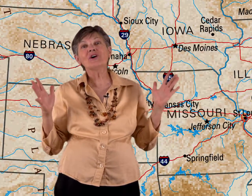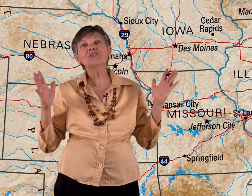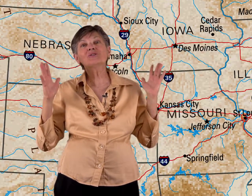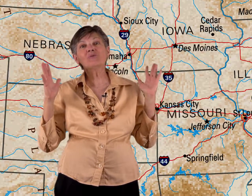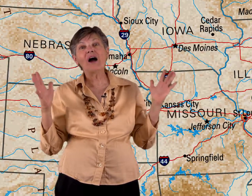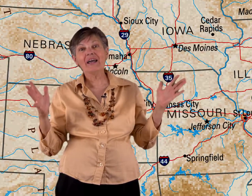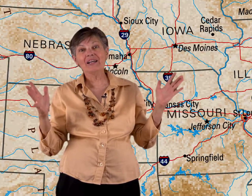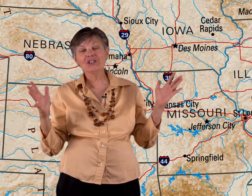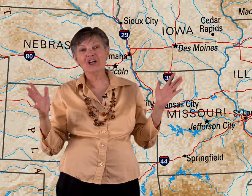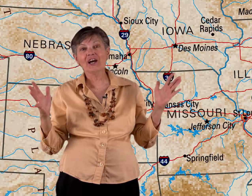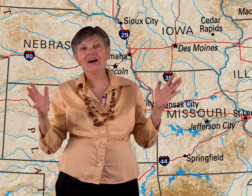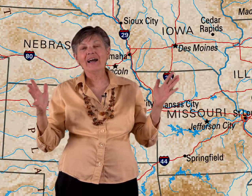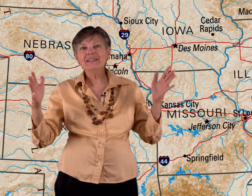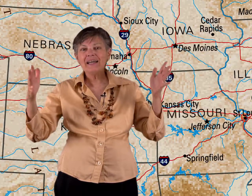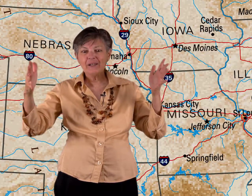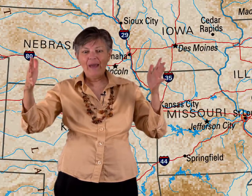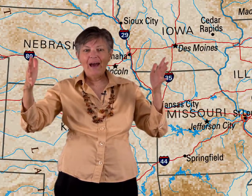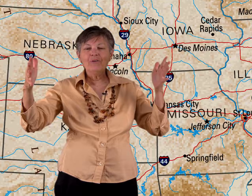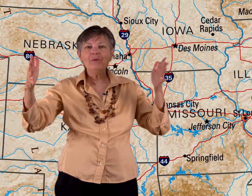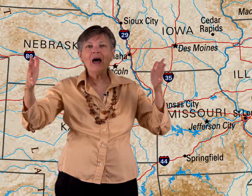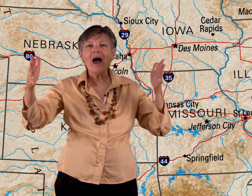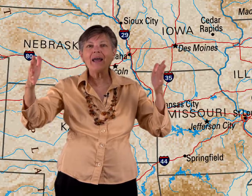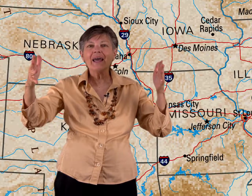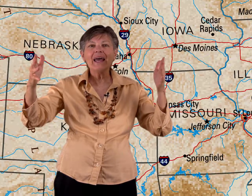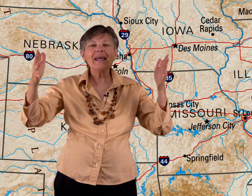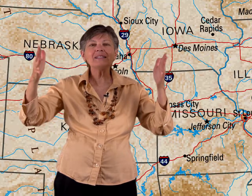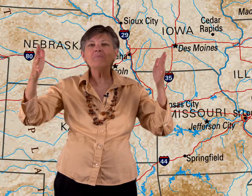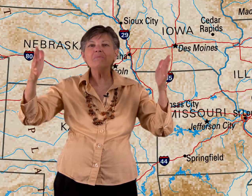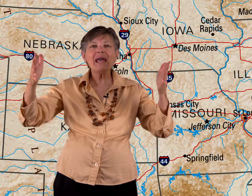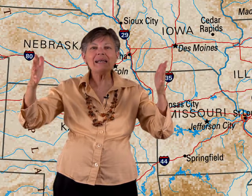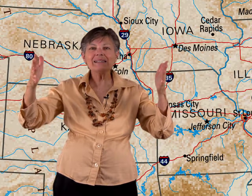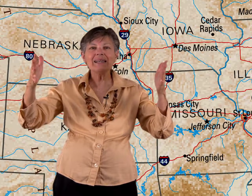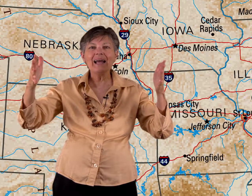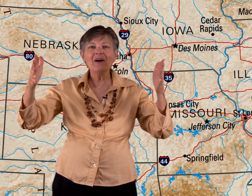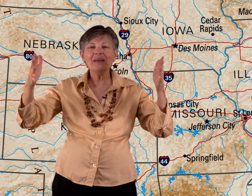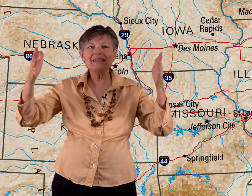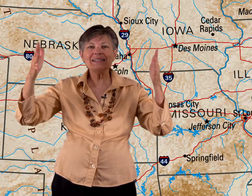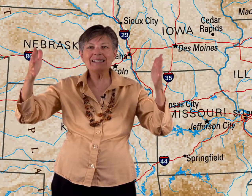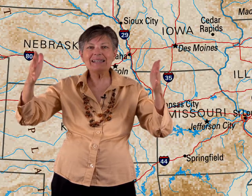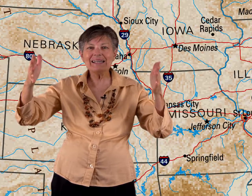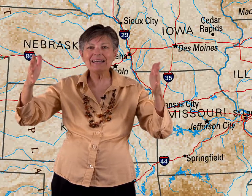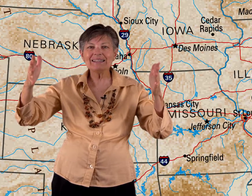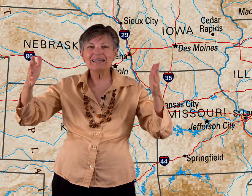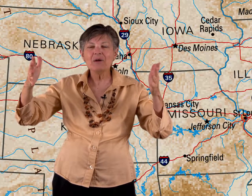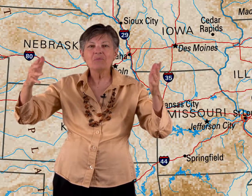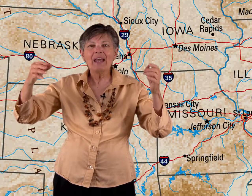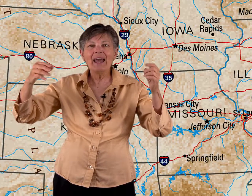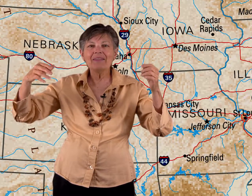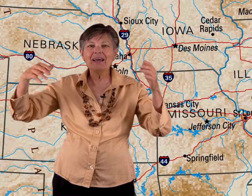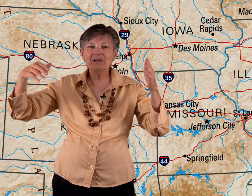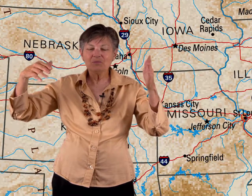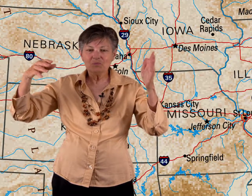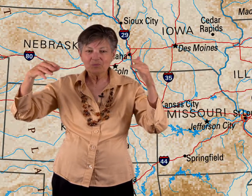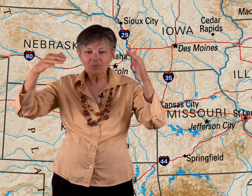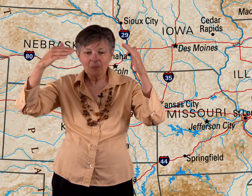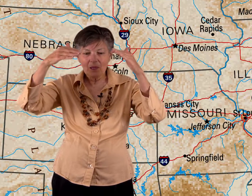largest rocking chair. It takes up half a block. It's amazing how they did this. And then,